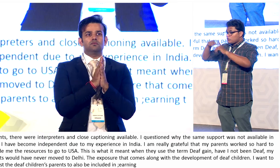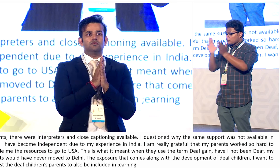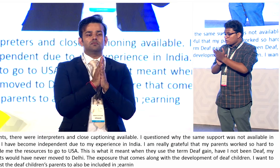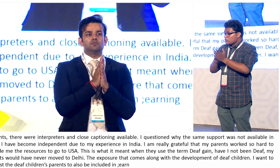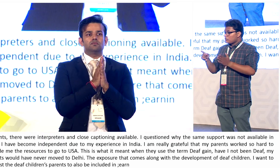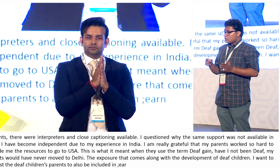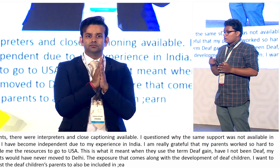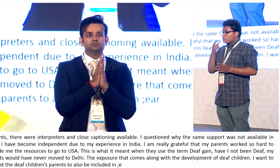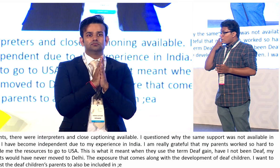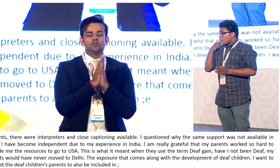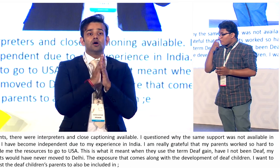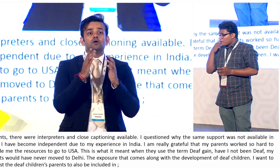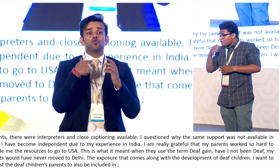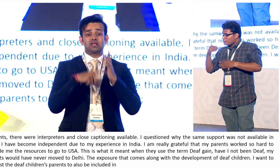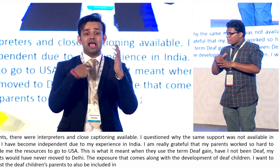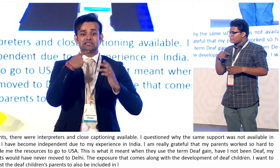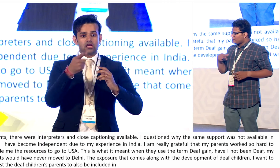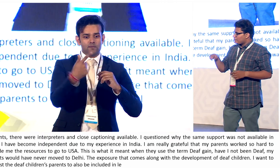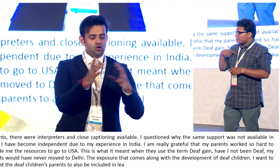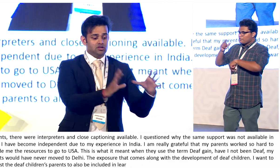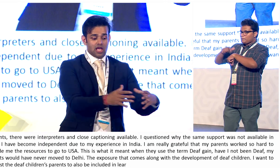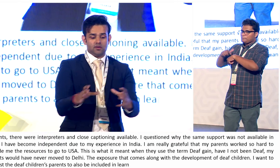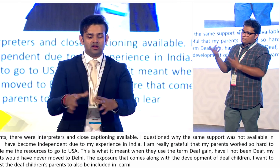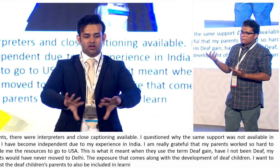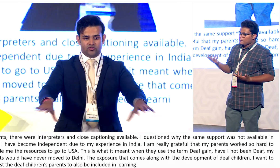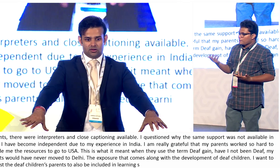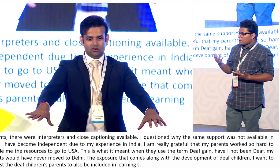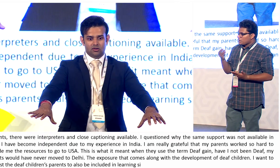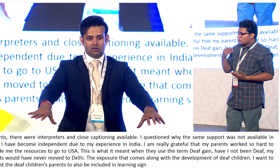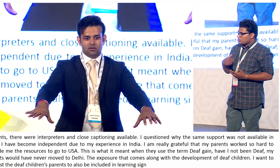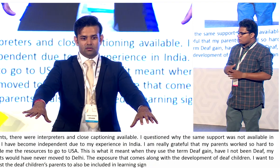learned in that period of time